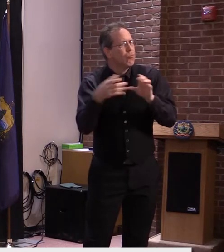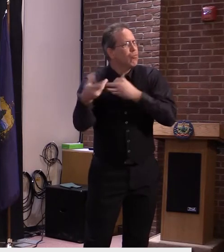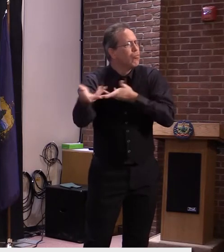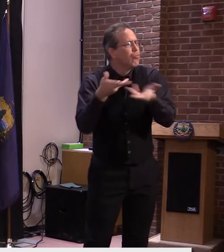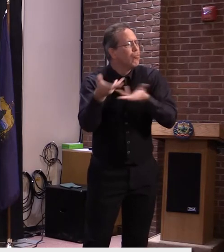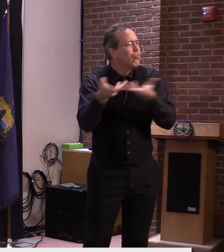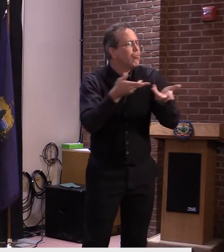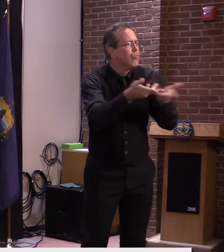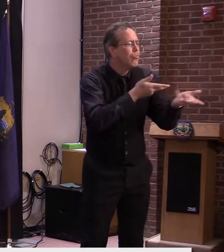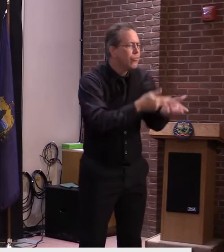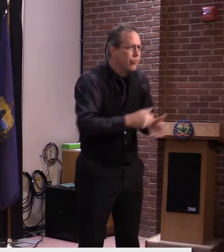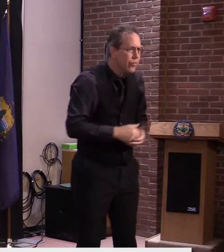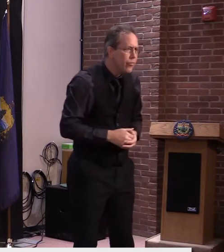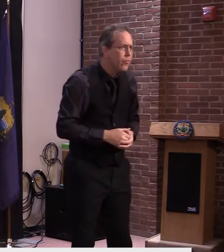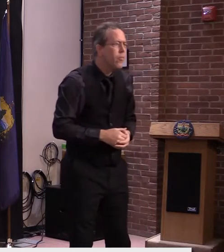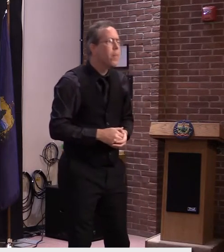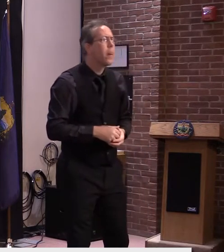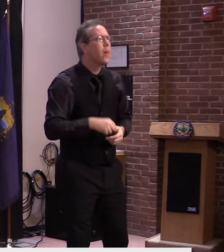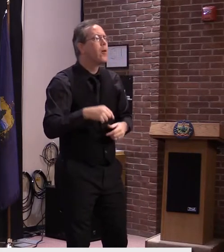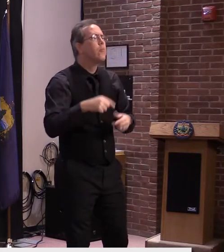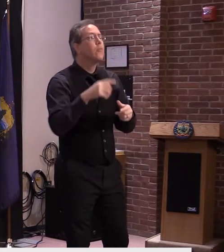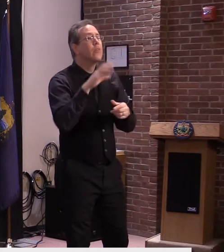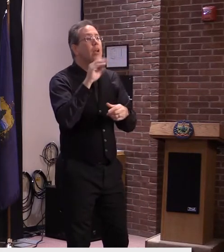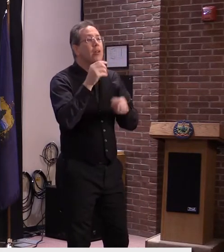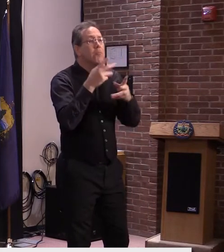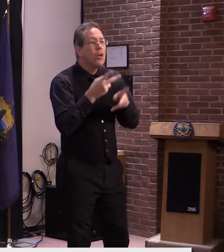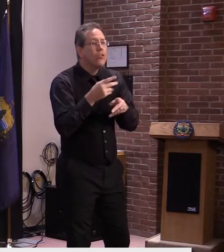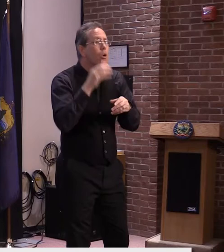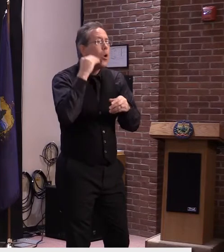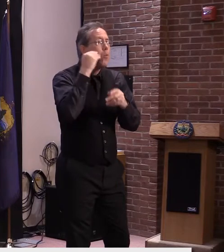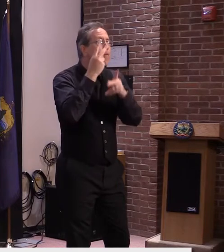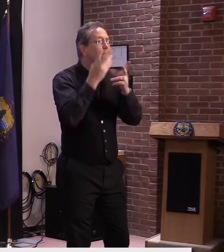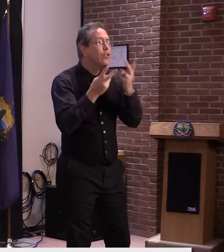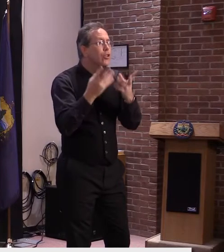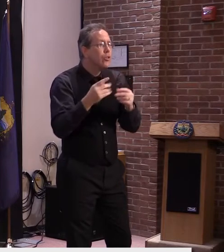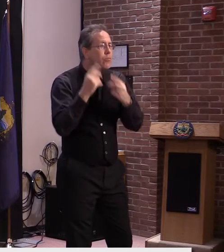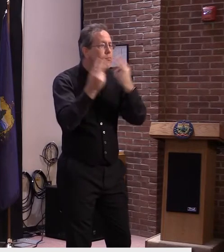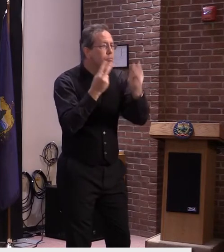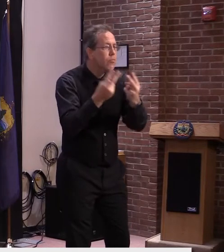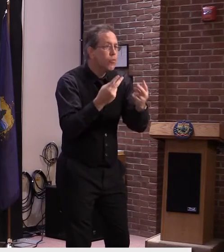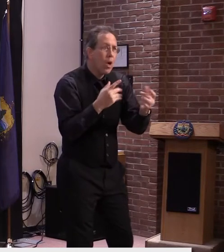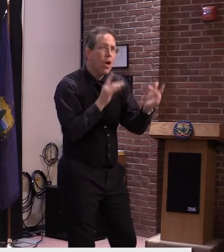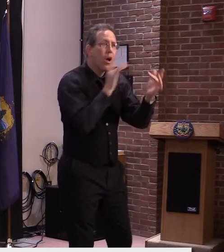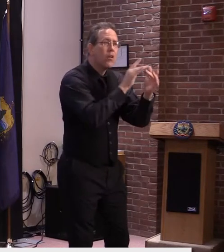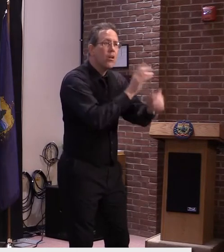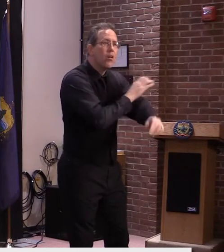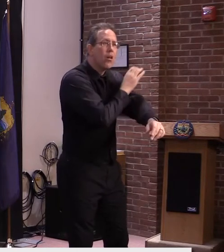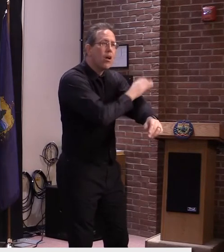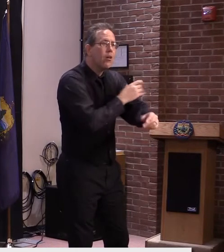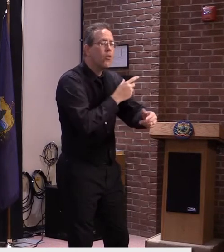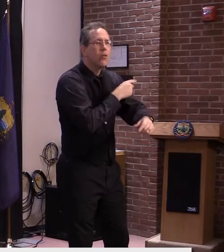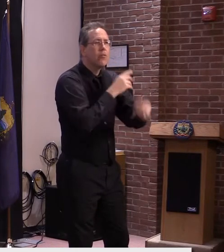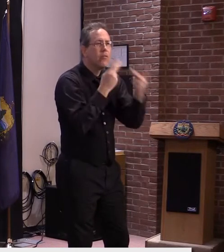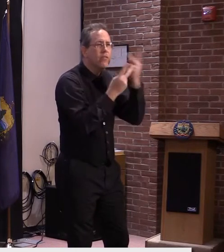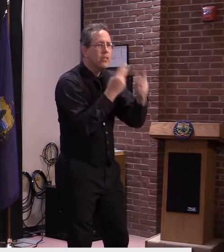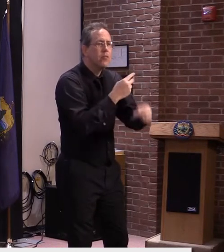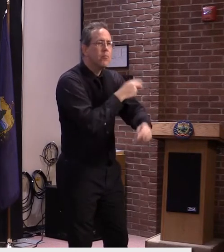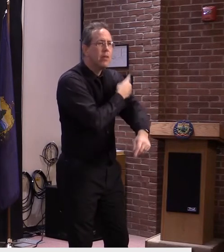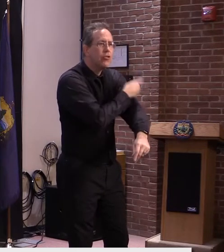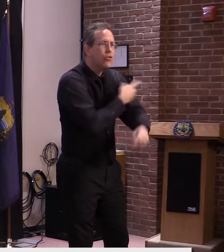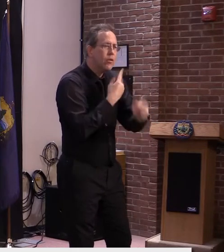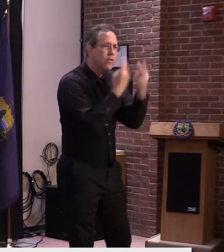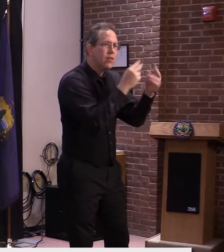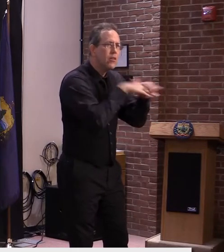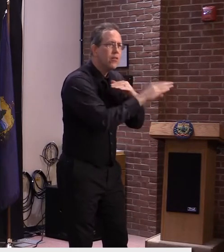case managers and home visiting providers between visits, access life-saving services such as the National